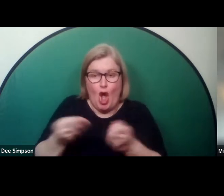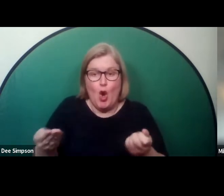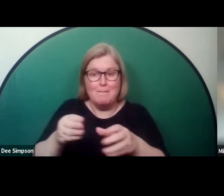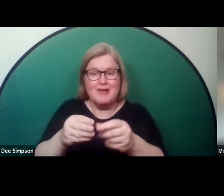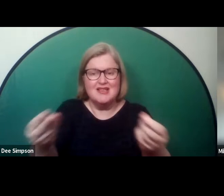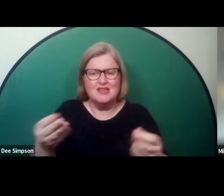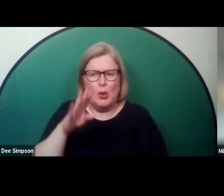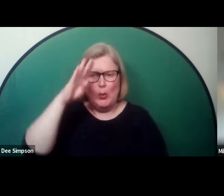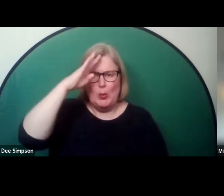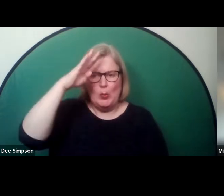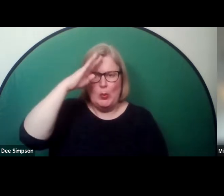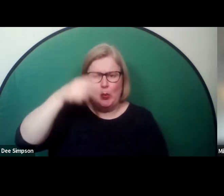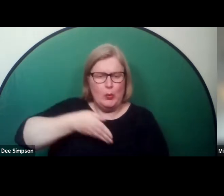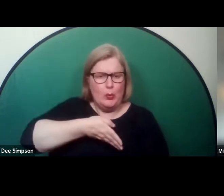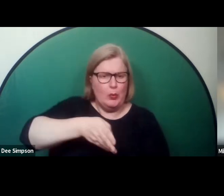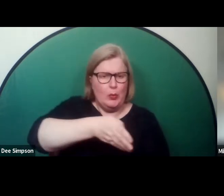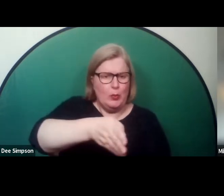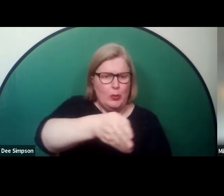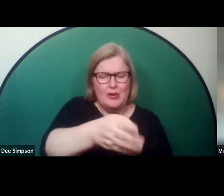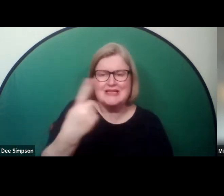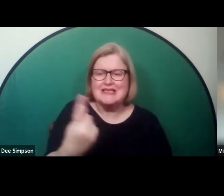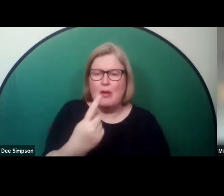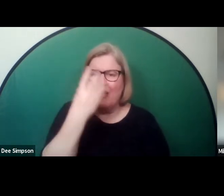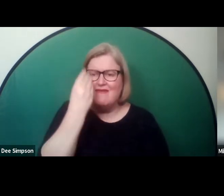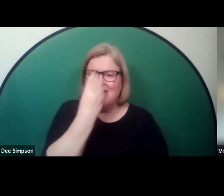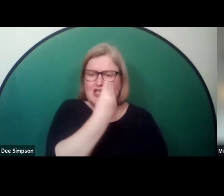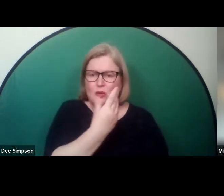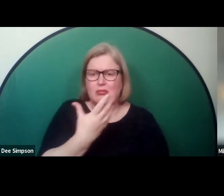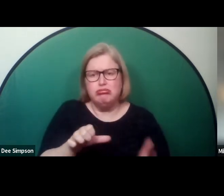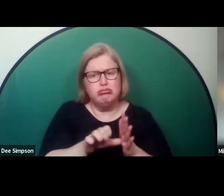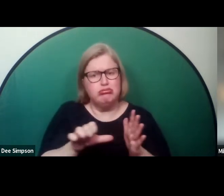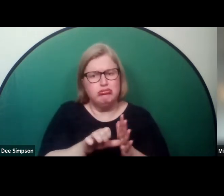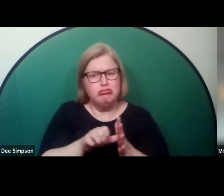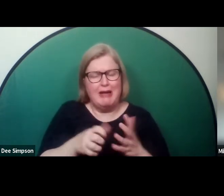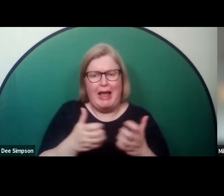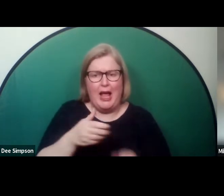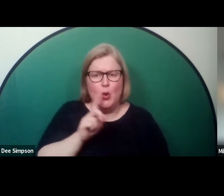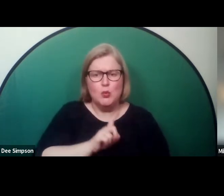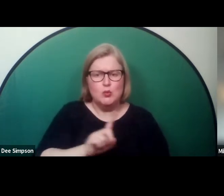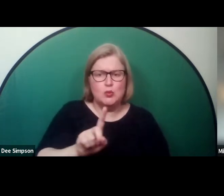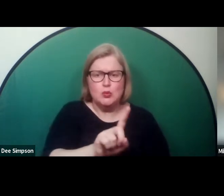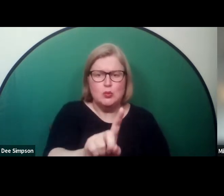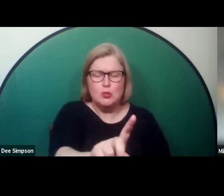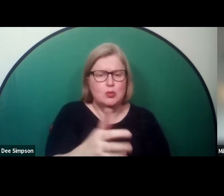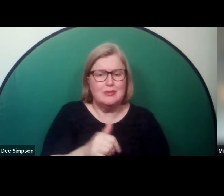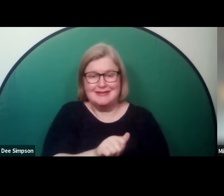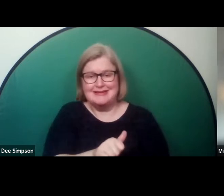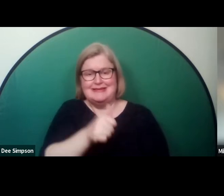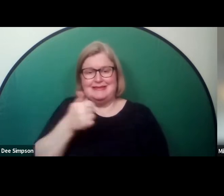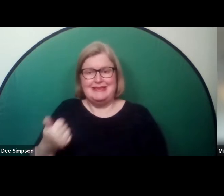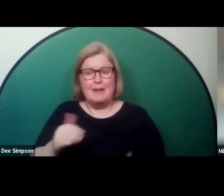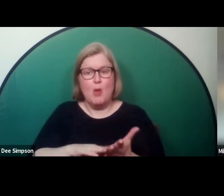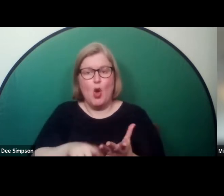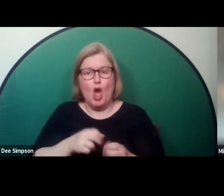quite hazardous to navigate, particularly for someone with a visual impairment. The second image on the right in Ulaanbaatar shows